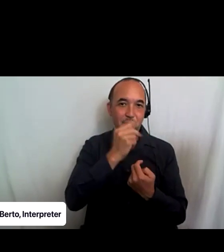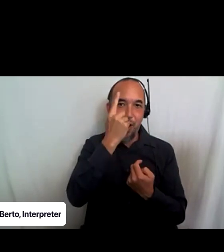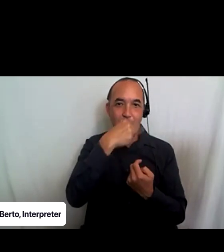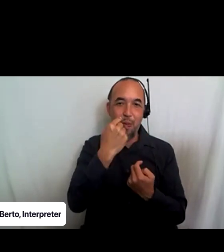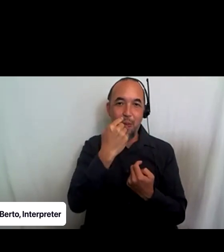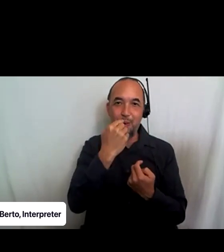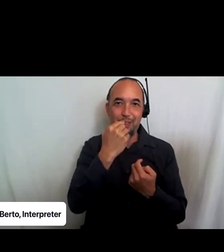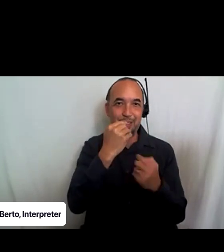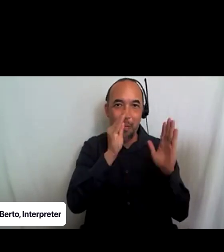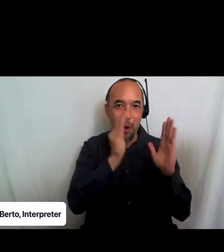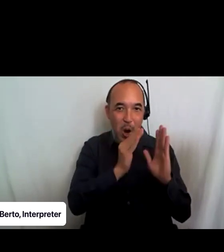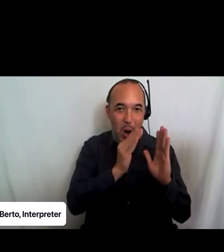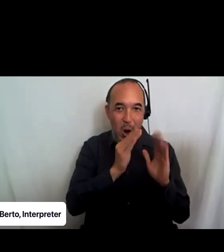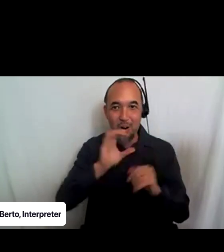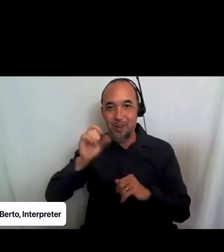to Christian's knee. That's like